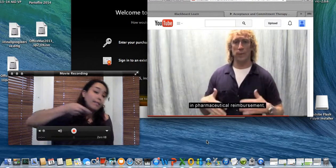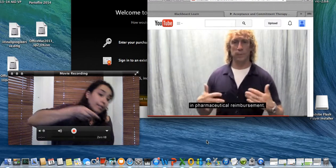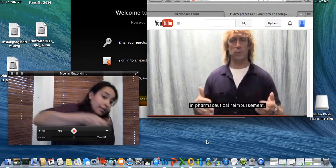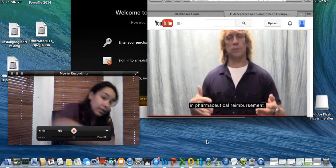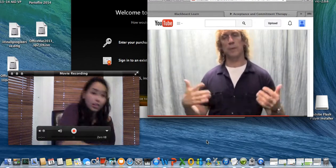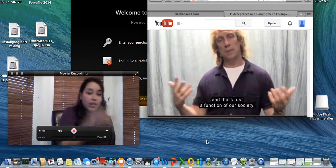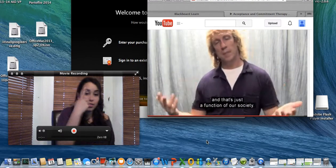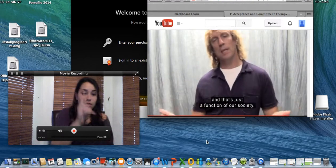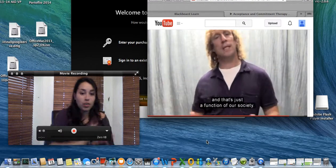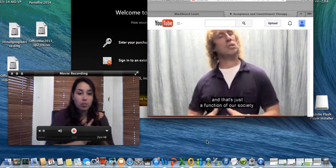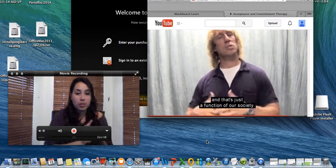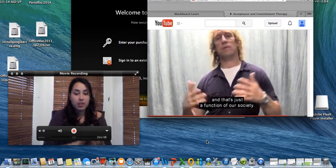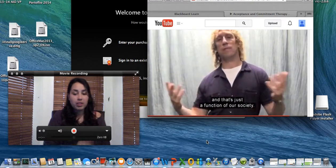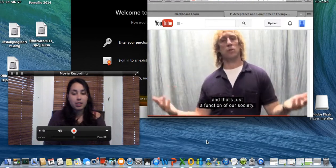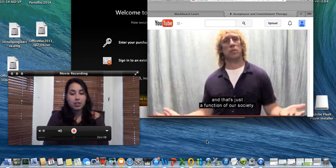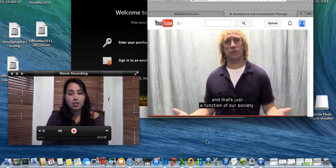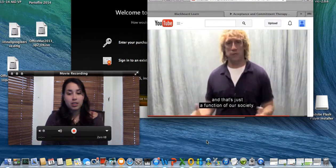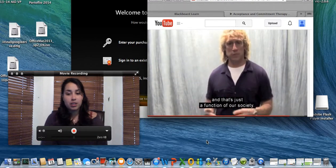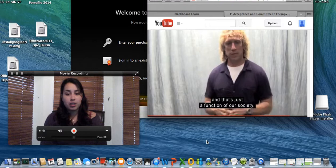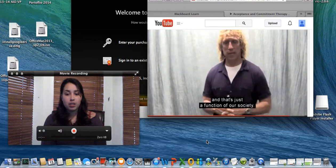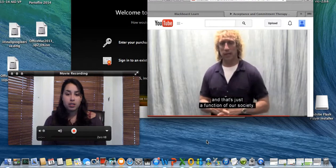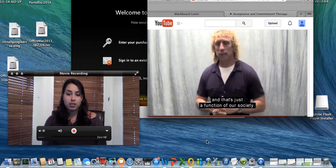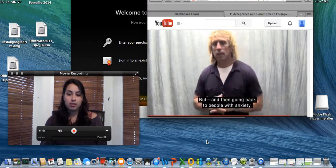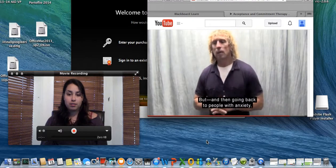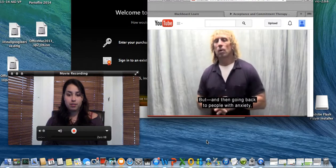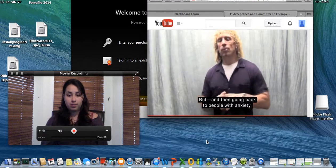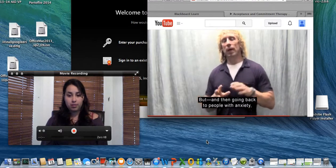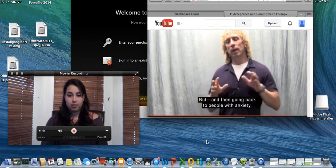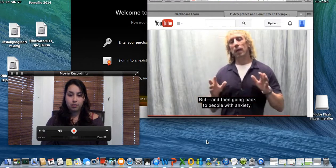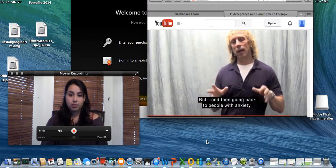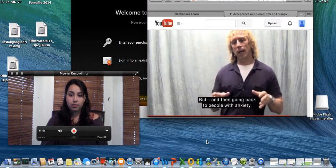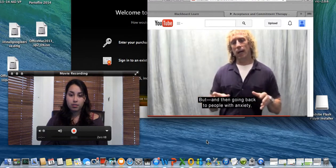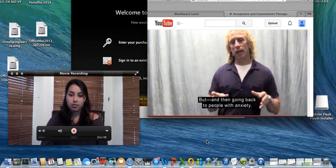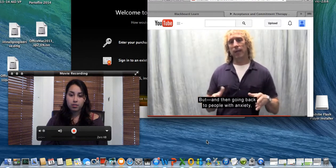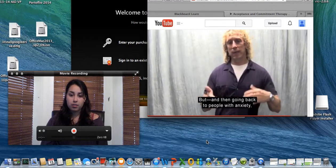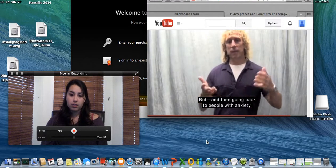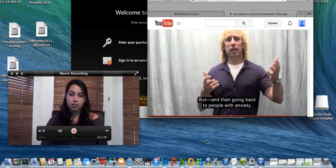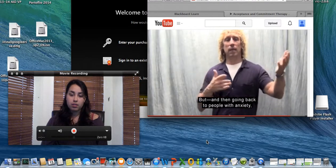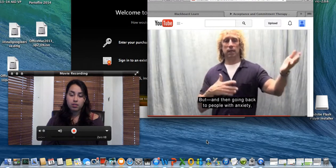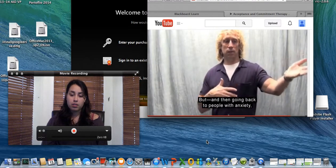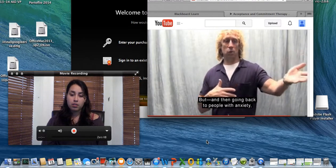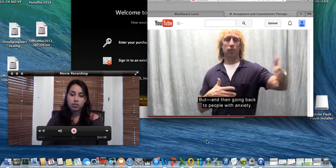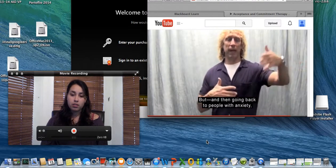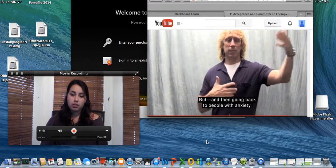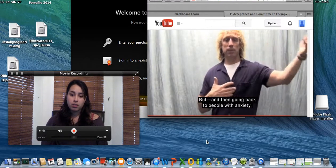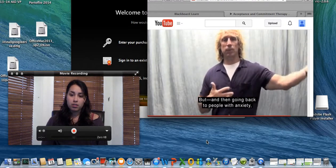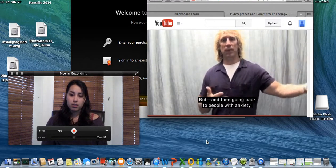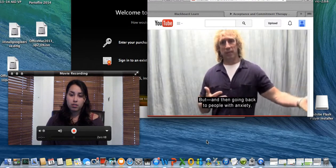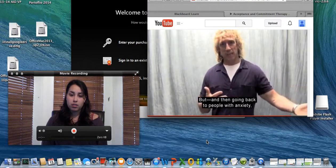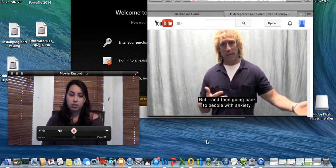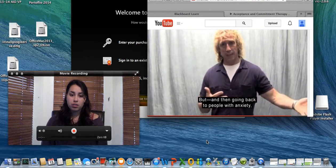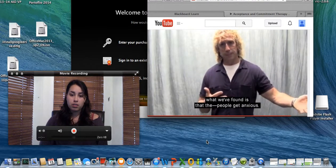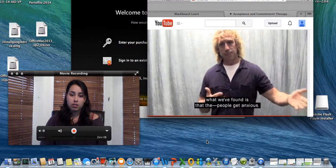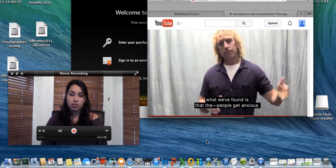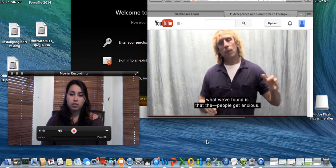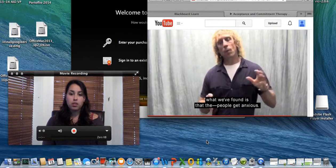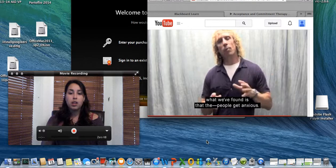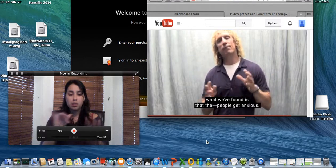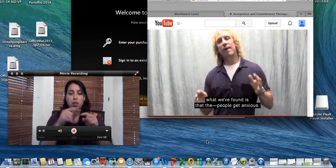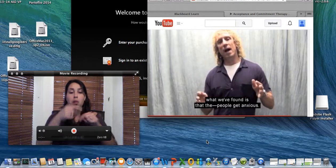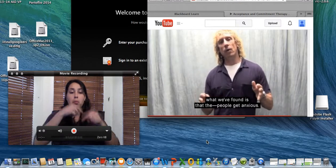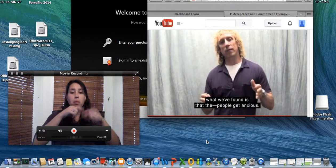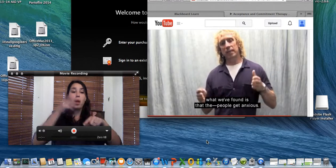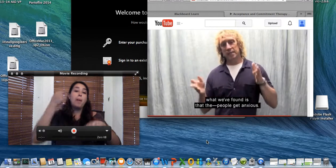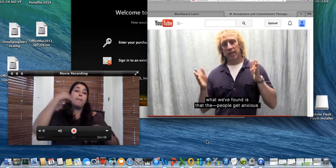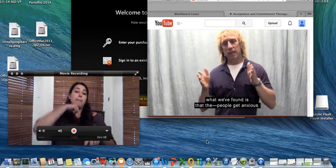pharmaceutical reimbursement, and that's just a function of our society. But, and then going back to people with anxiety, what